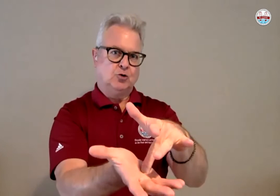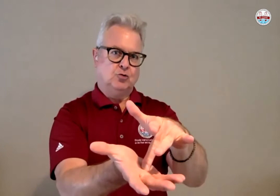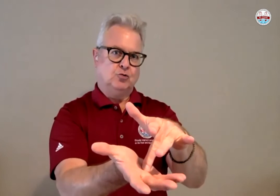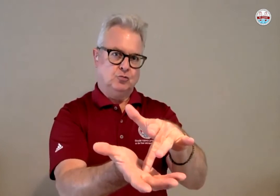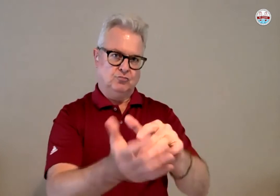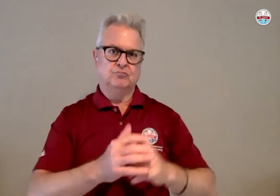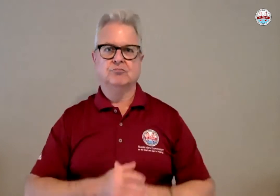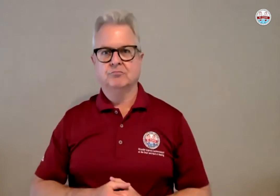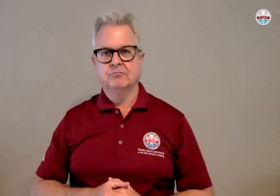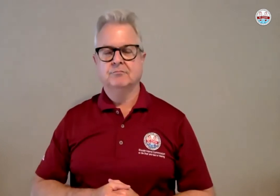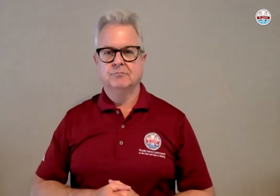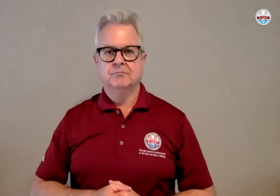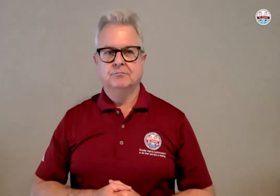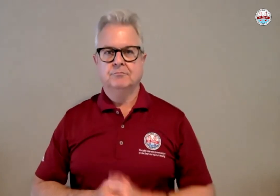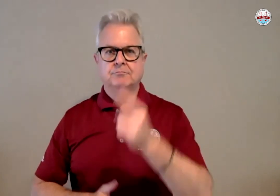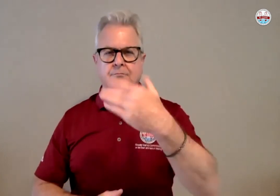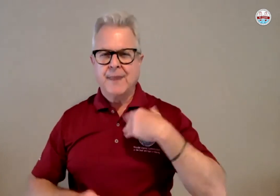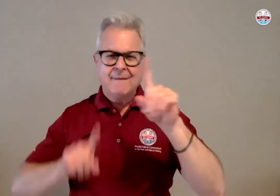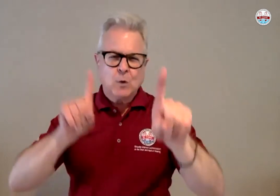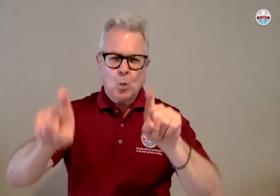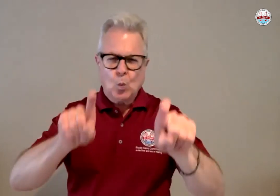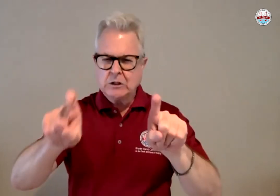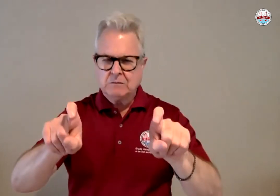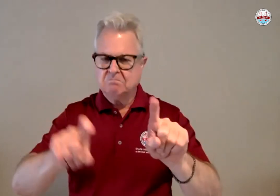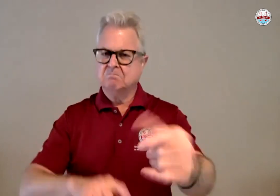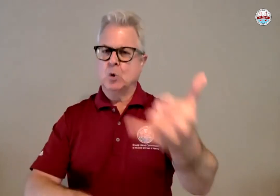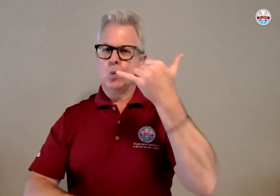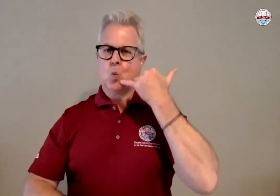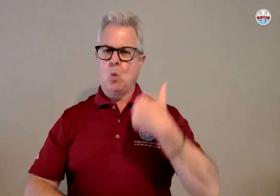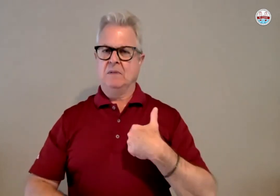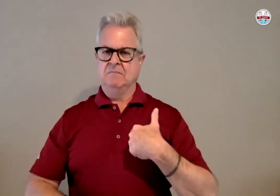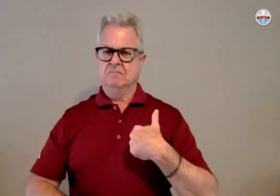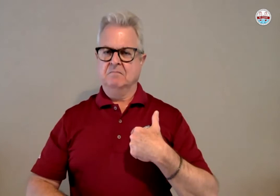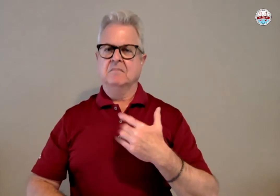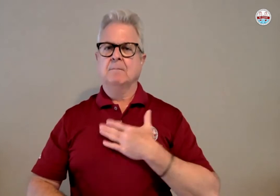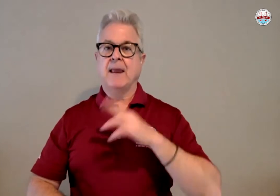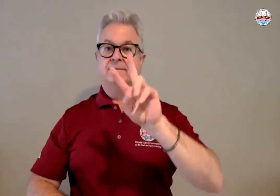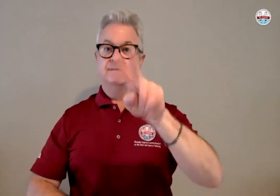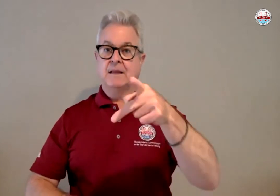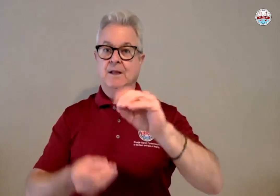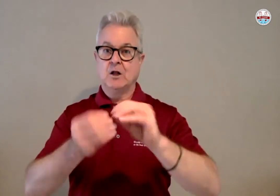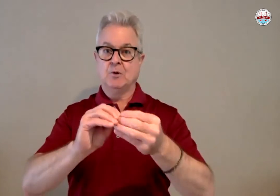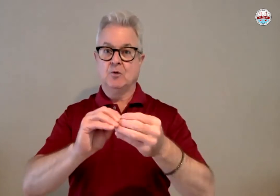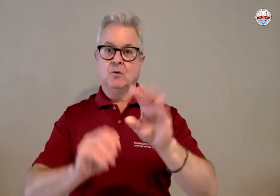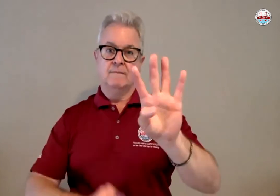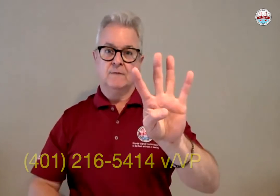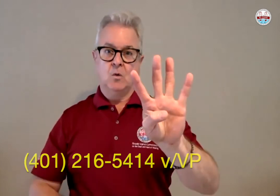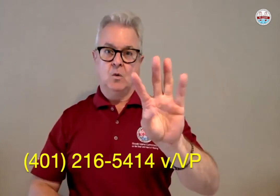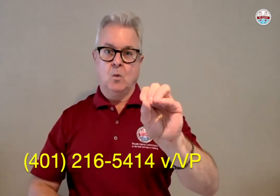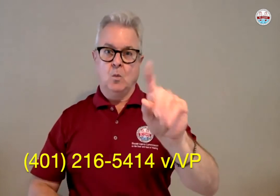establishing these Test to Treat centers throughout the United States. If you have any further questions, feel free to call me, Mike Bear. My phone number